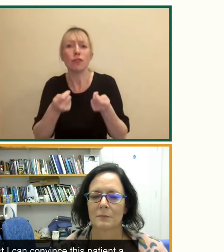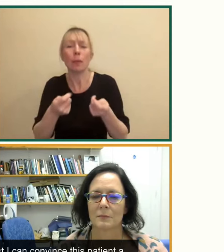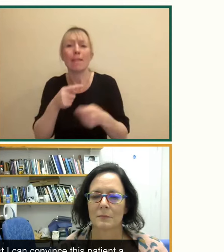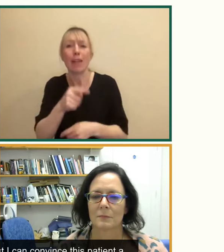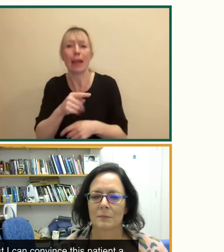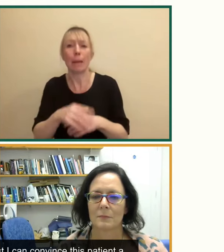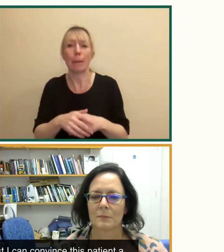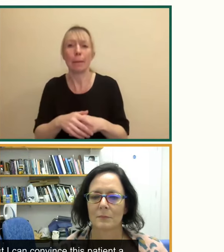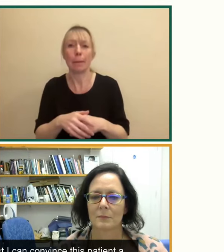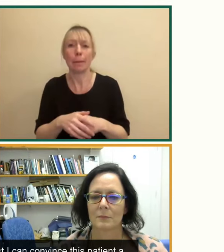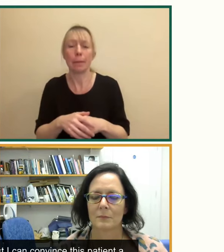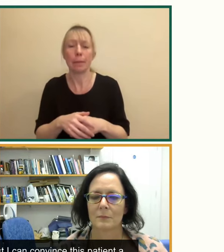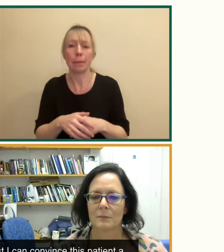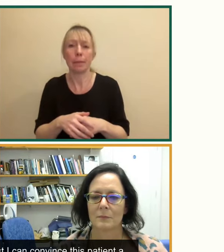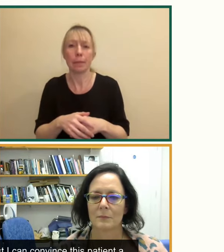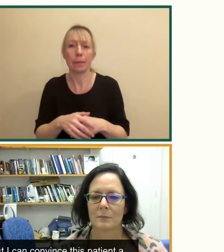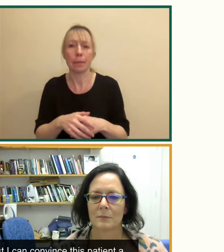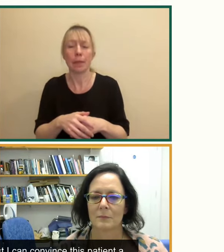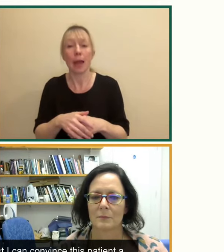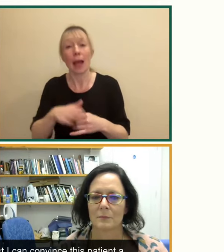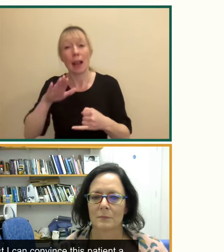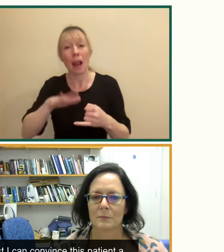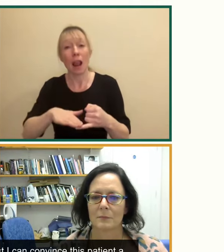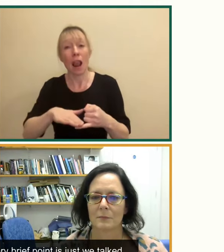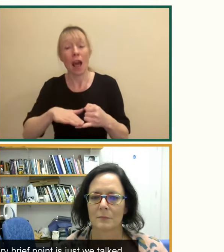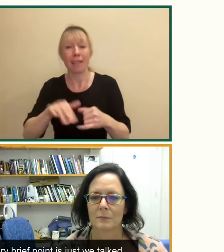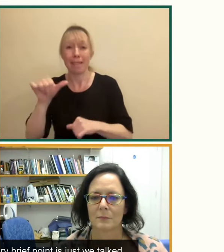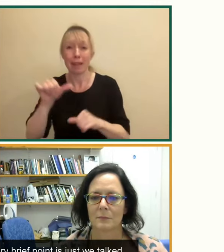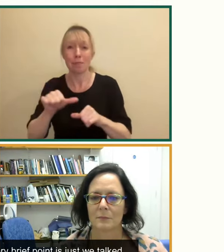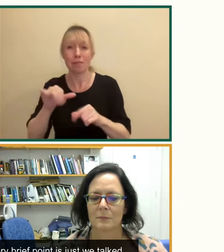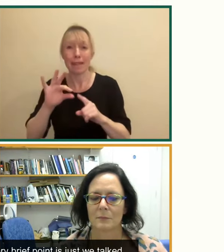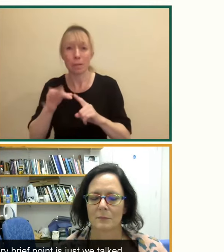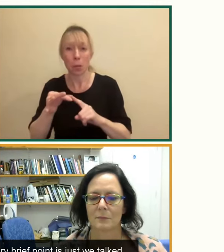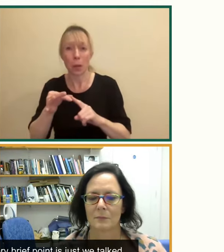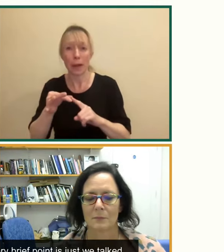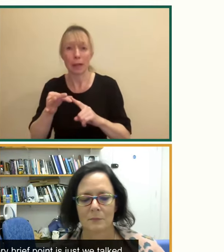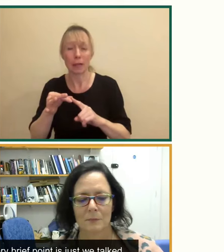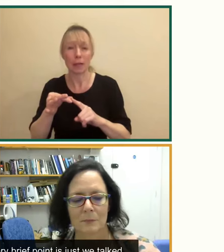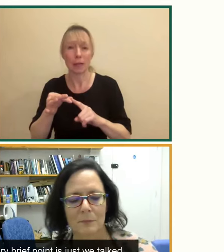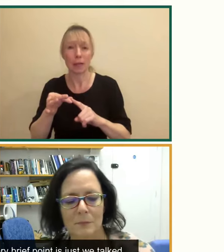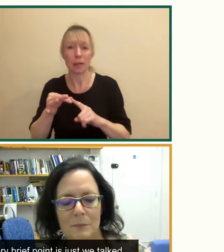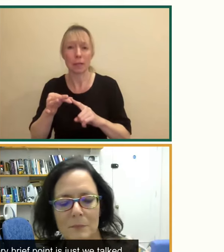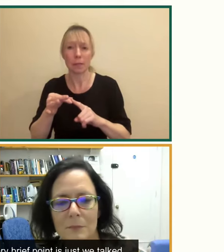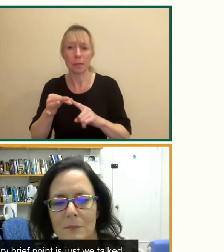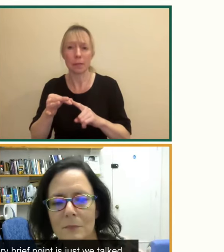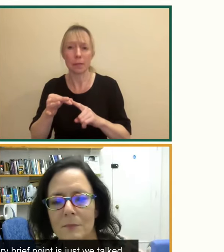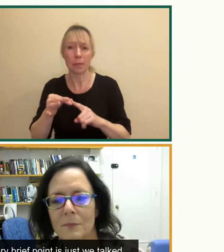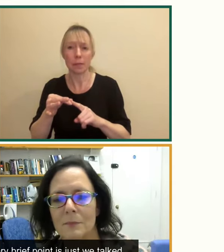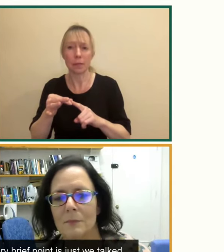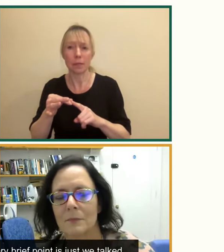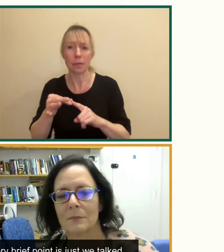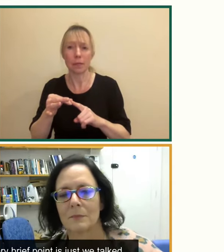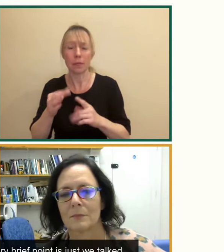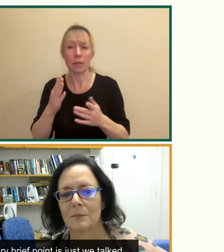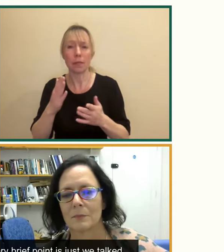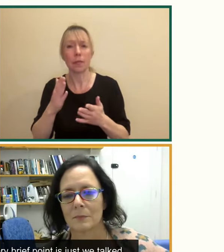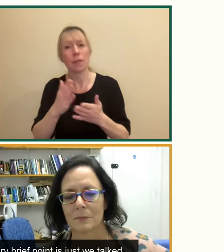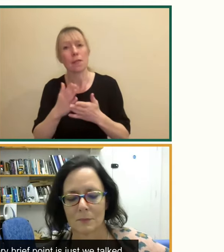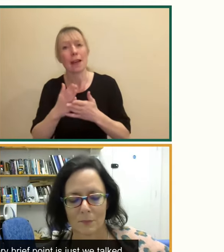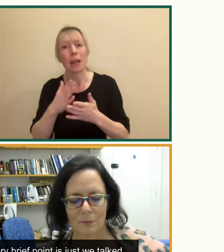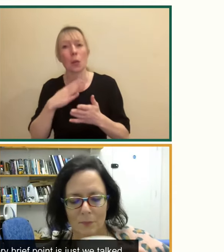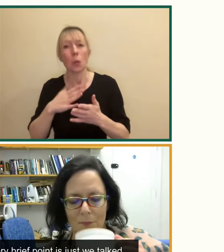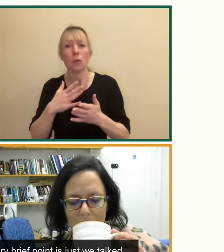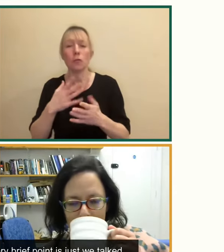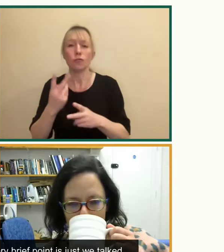just, we talked about, I would love to just emphasize Harvey's point about what